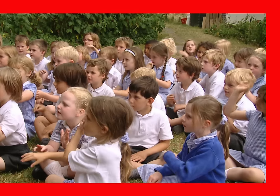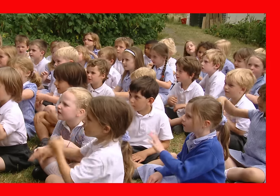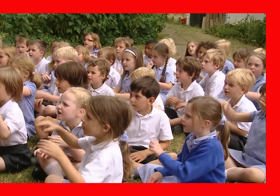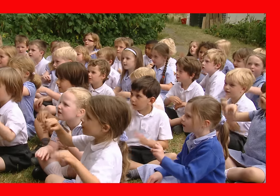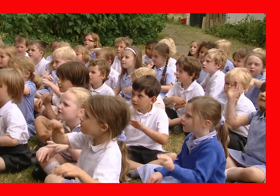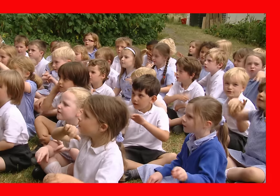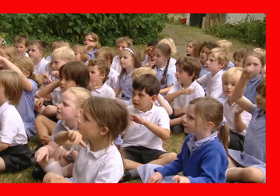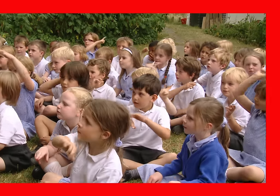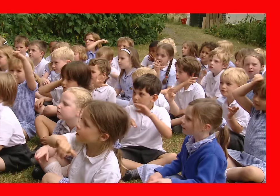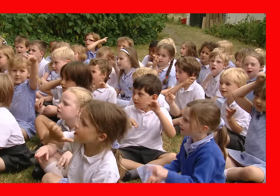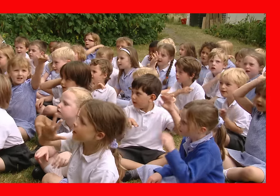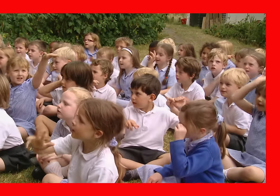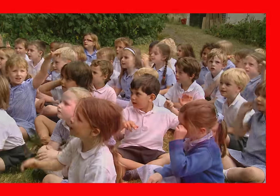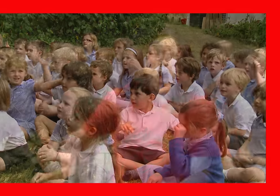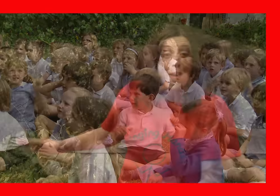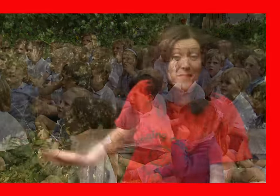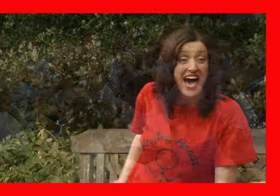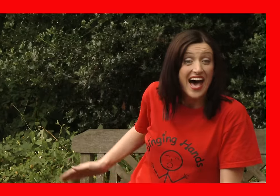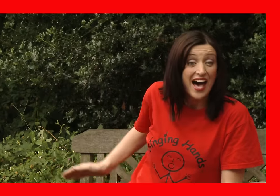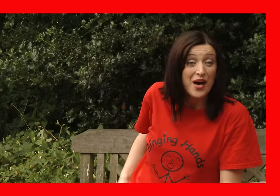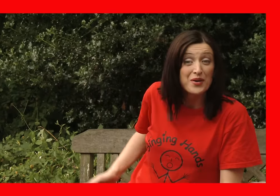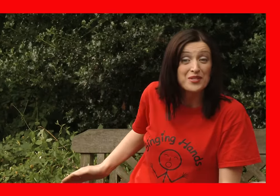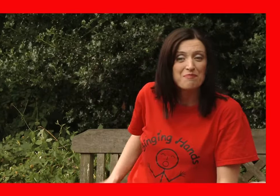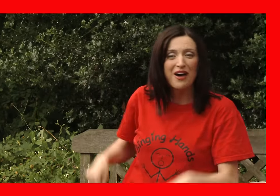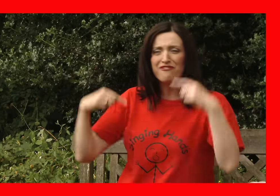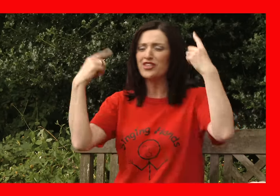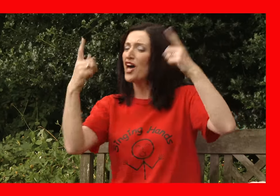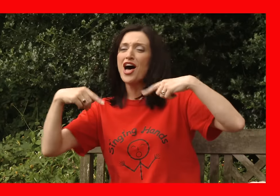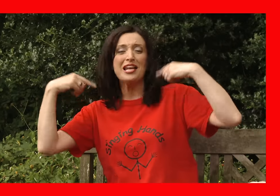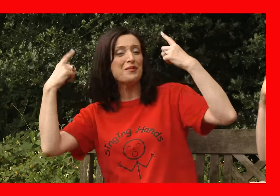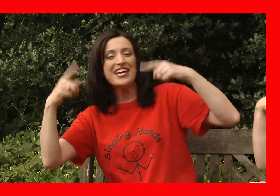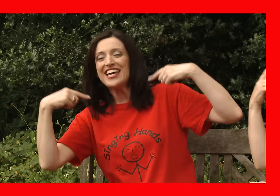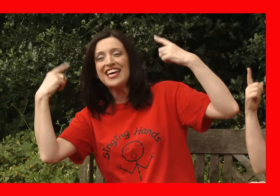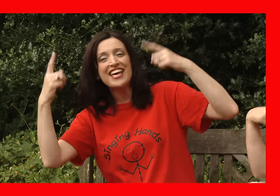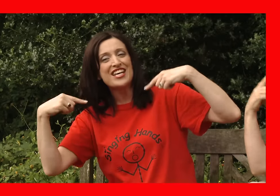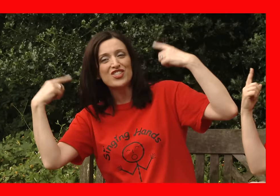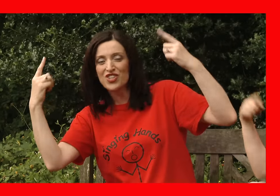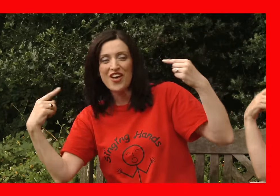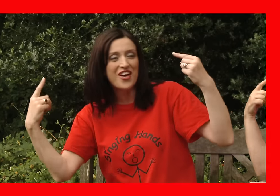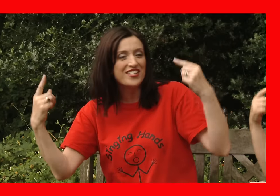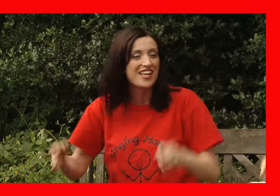the fly flew away How'd a puff and curly whiskers